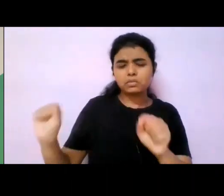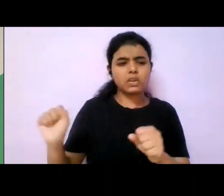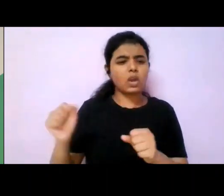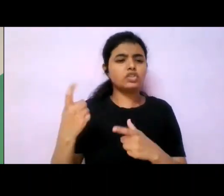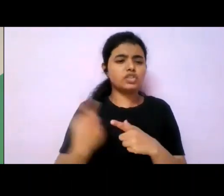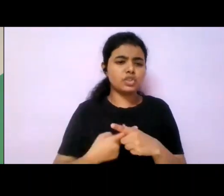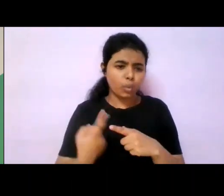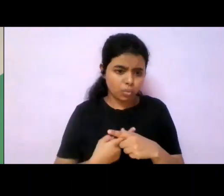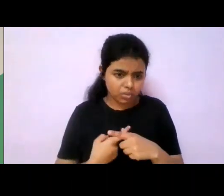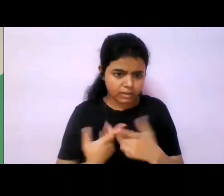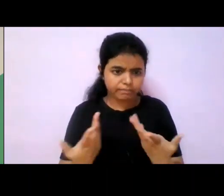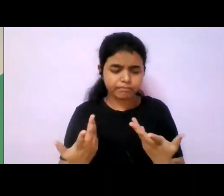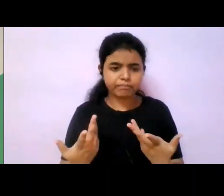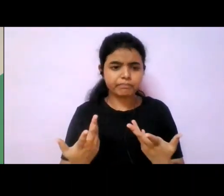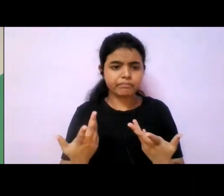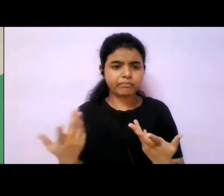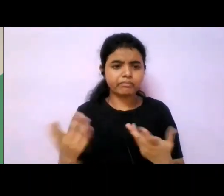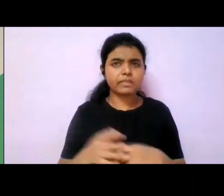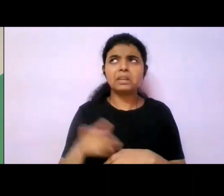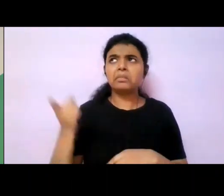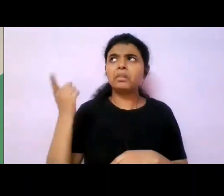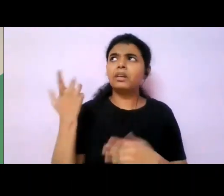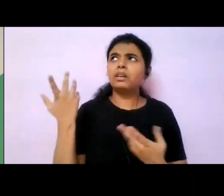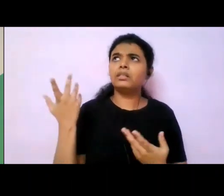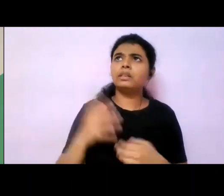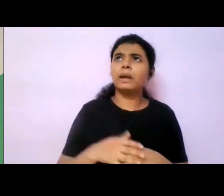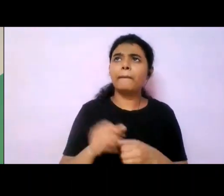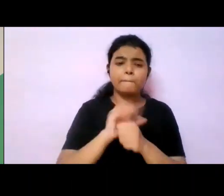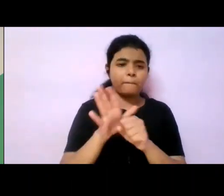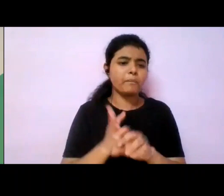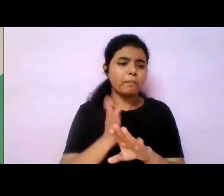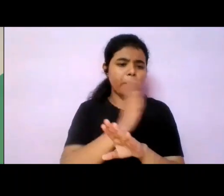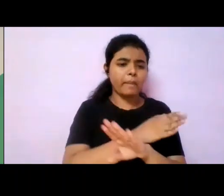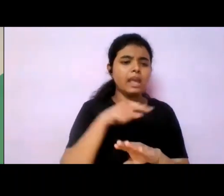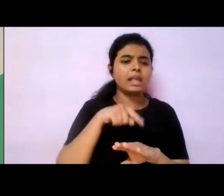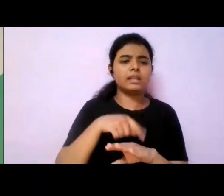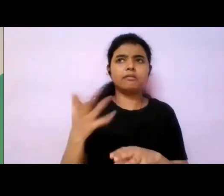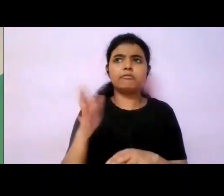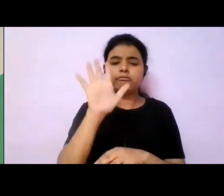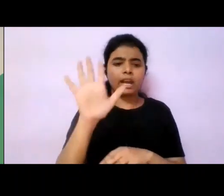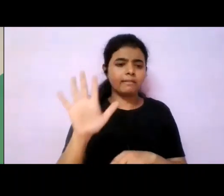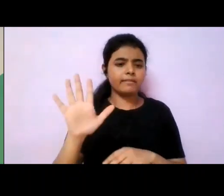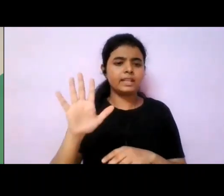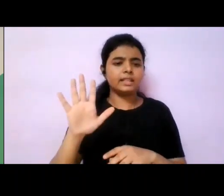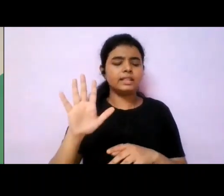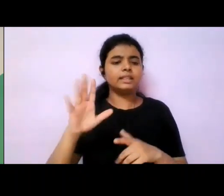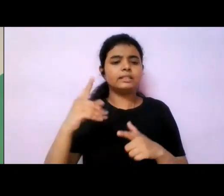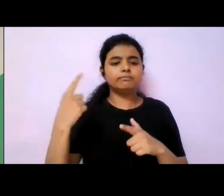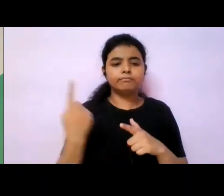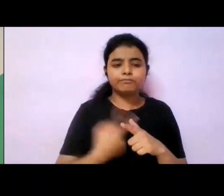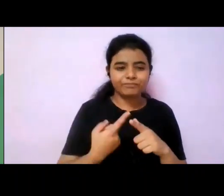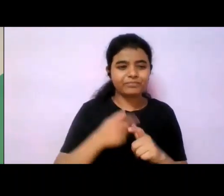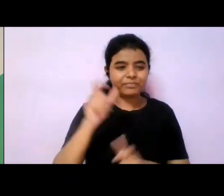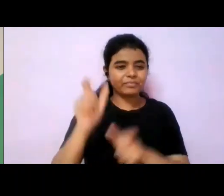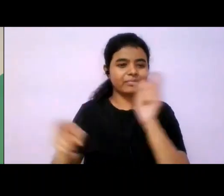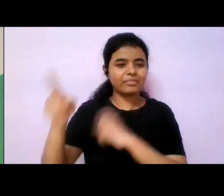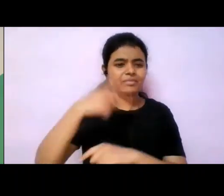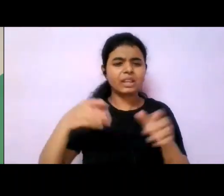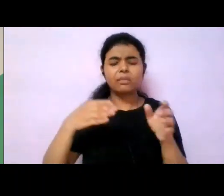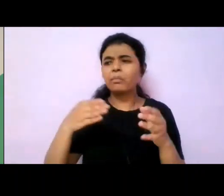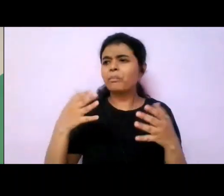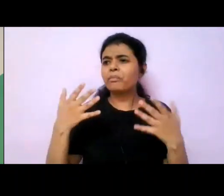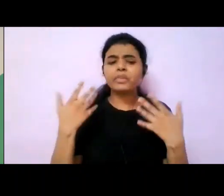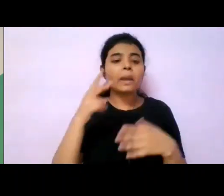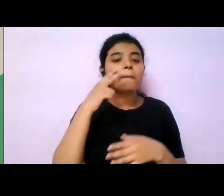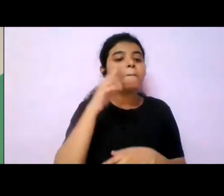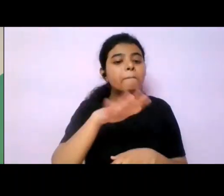I went to a comedy night before the pandemic, 5 comedians, every single one of those comedians made a joke about a